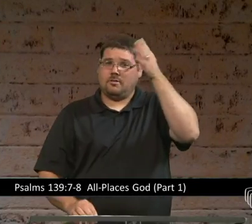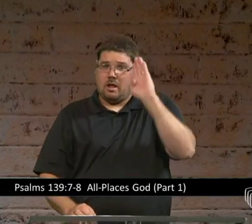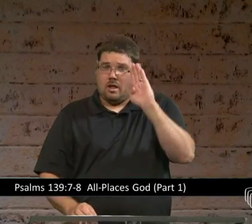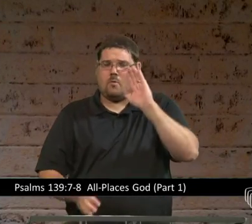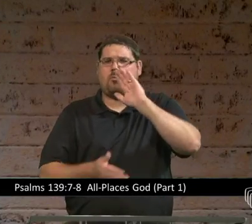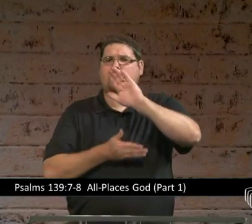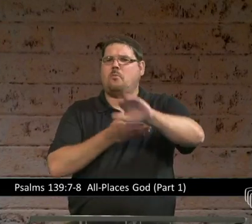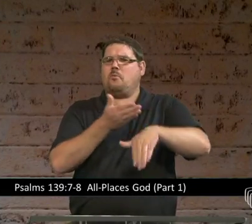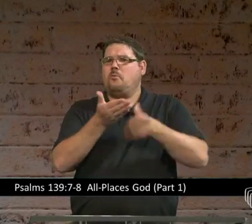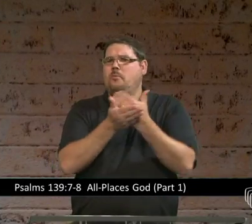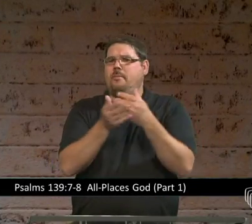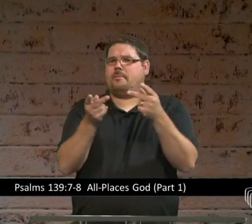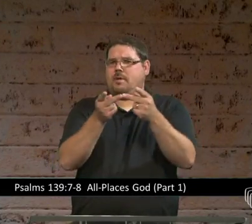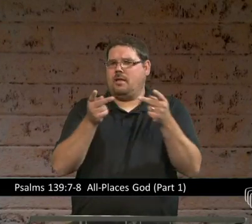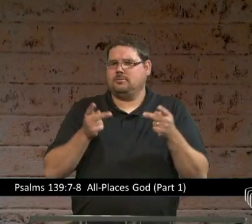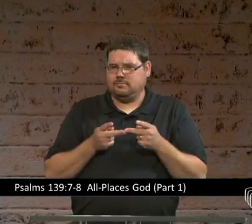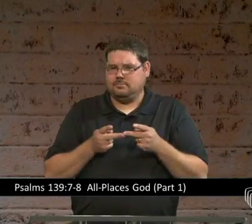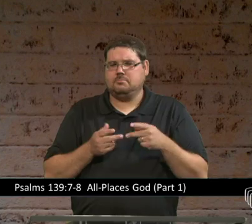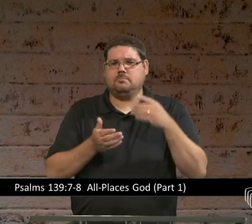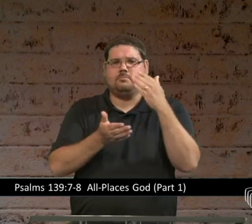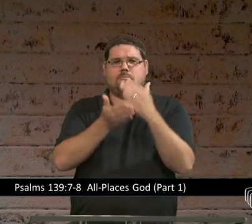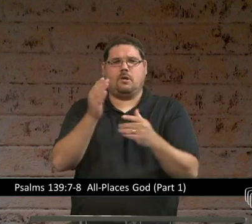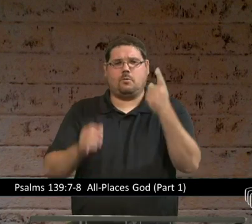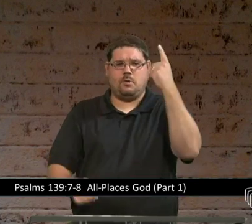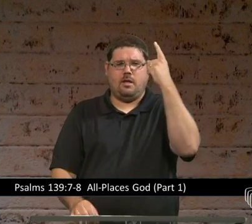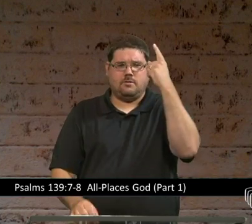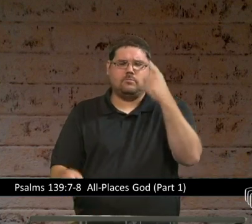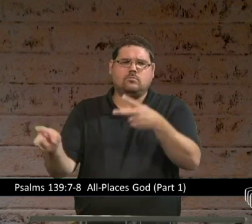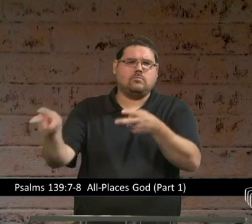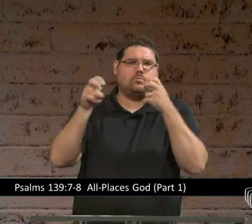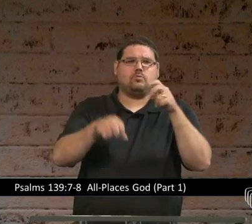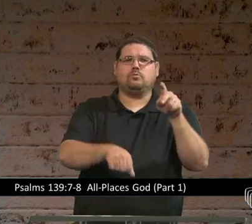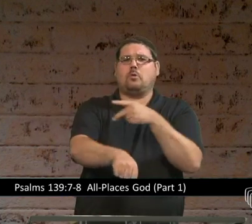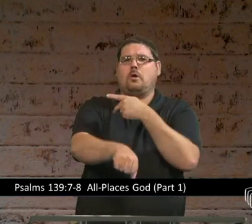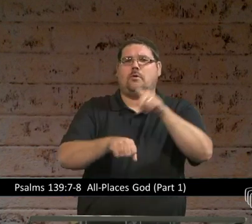Today's theme is God who is in all places.